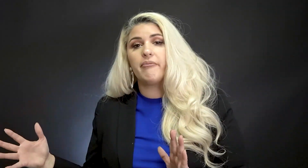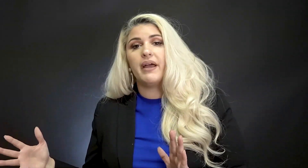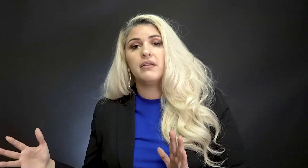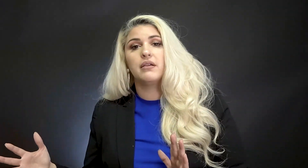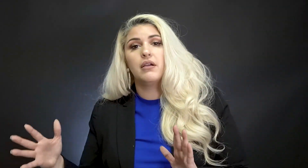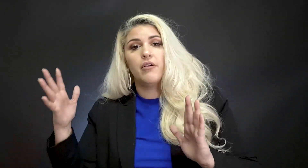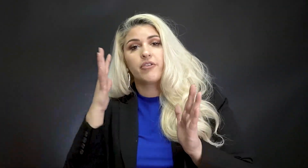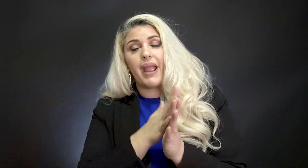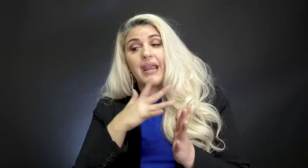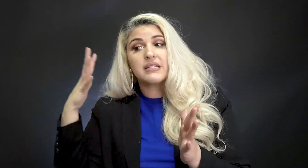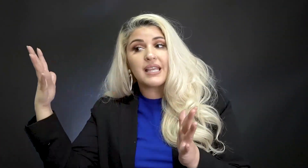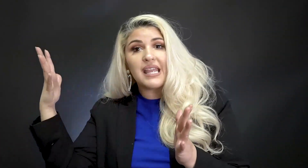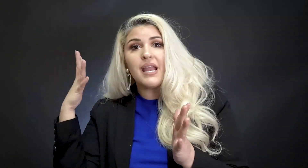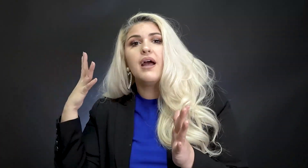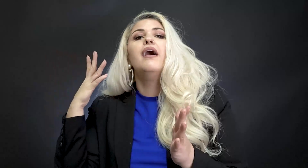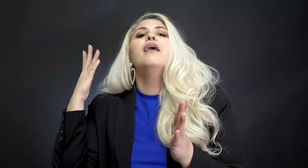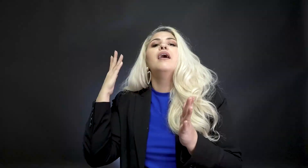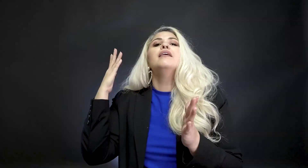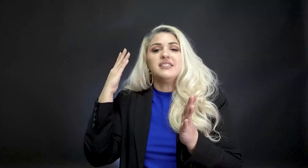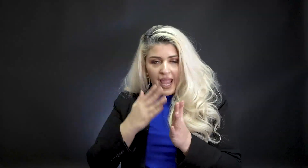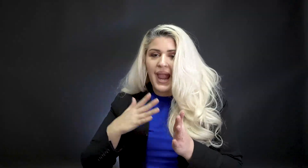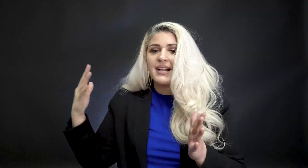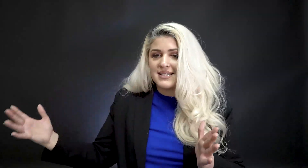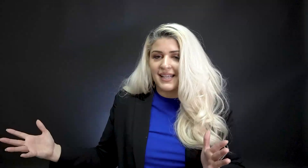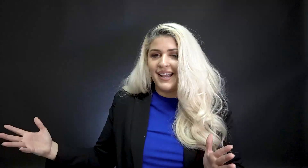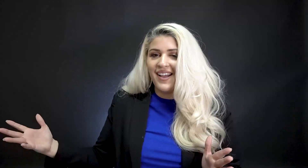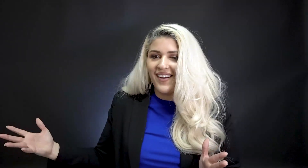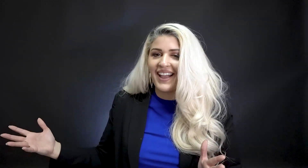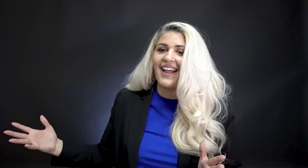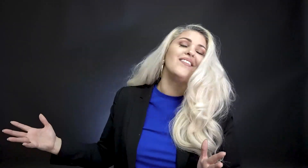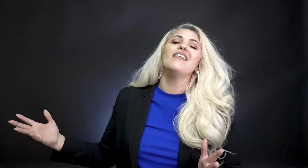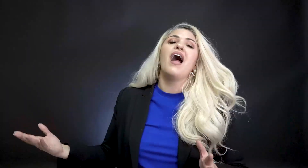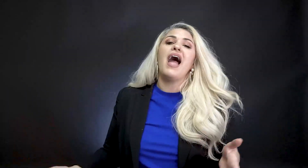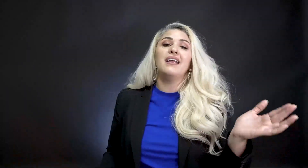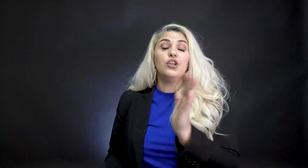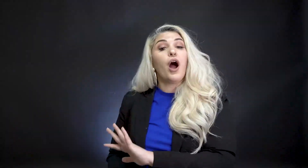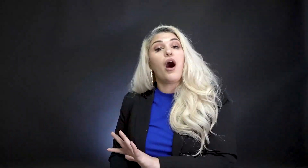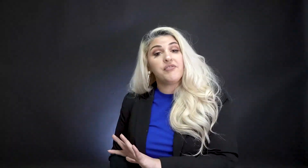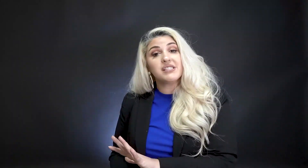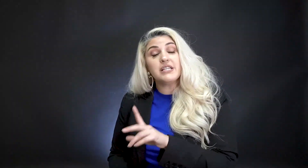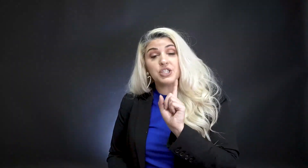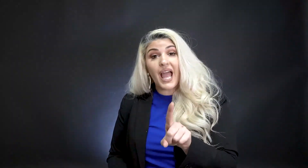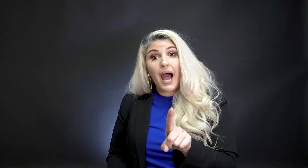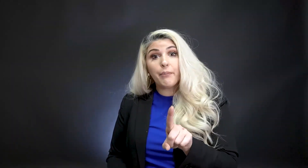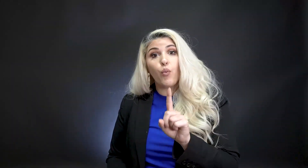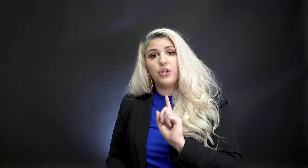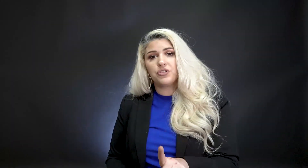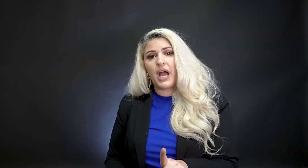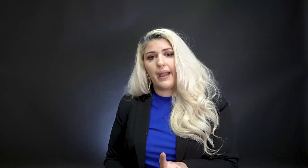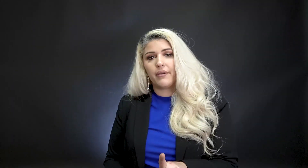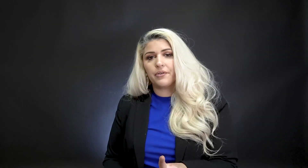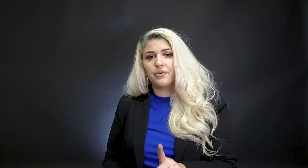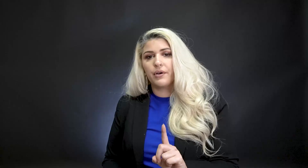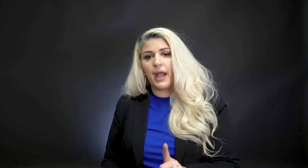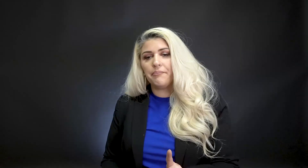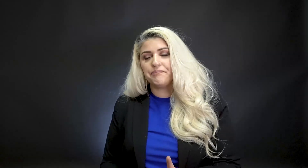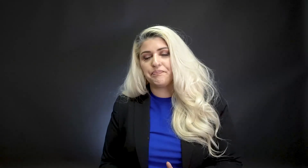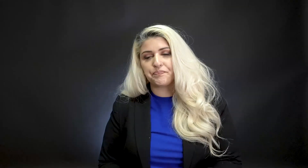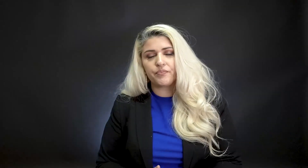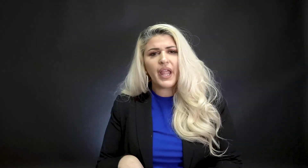alphabet from A to Z to A to Z, okay? And you obviously stop when you're tired, okay? And